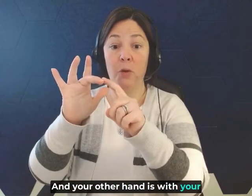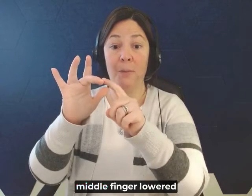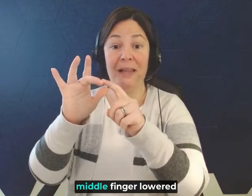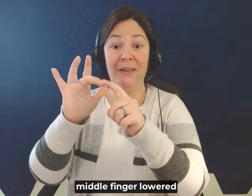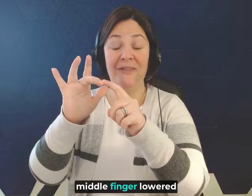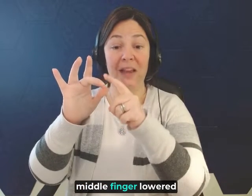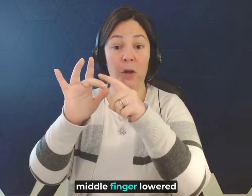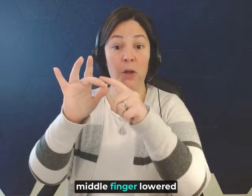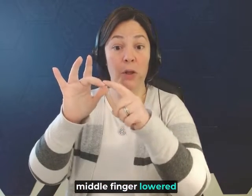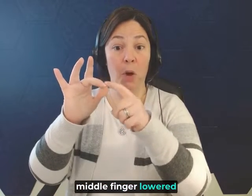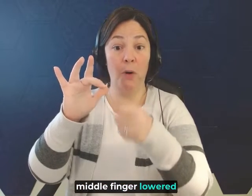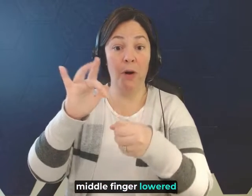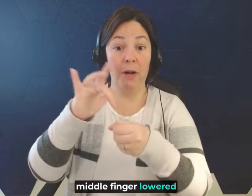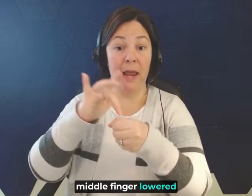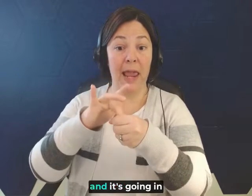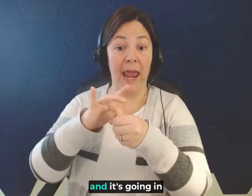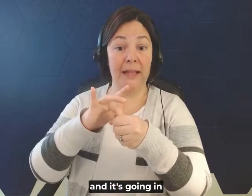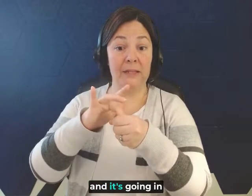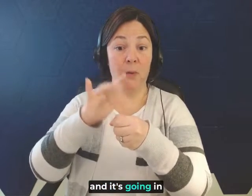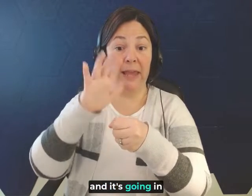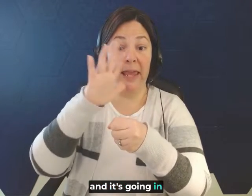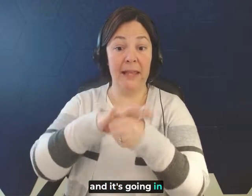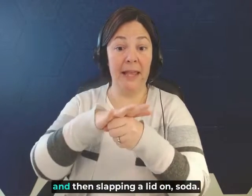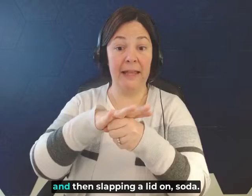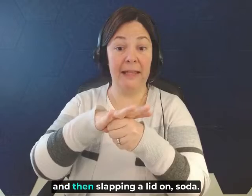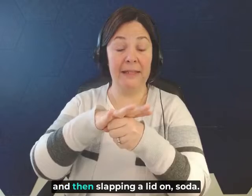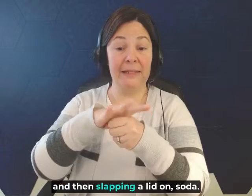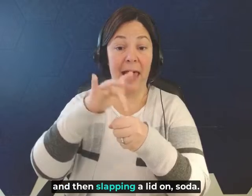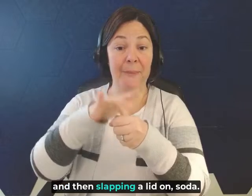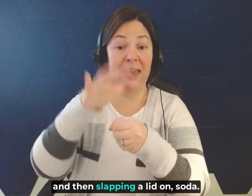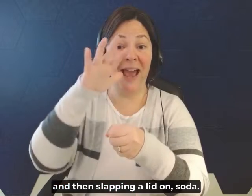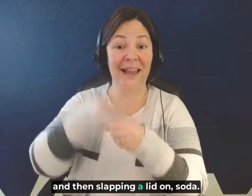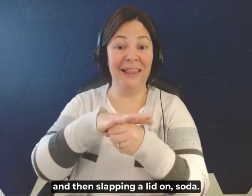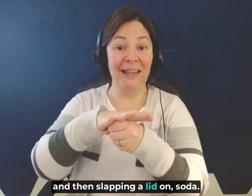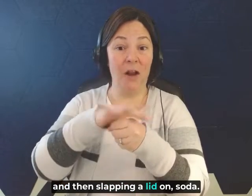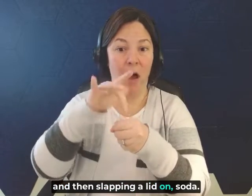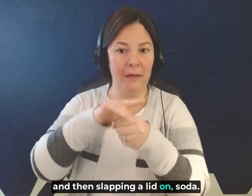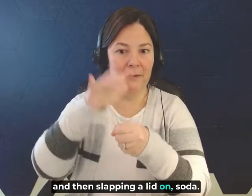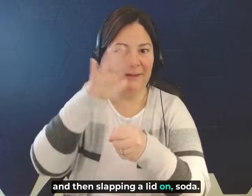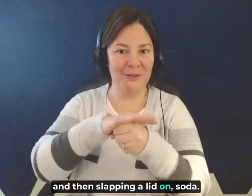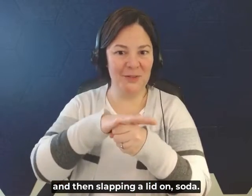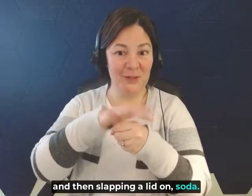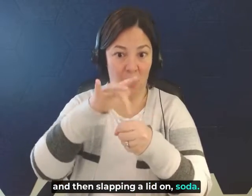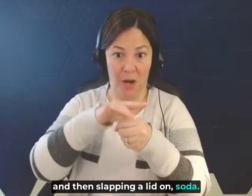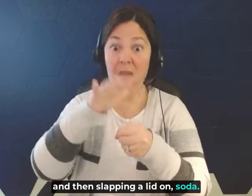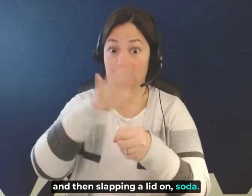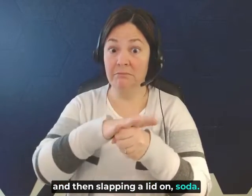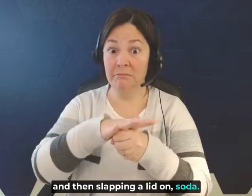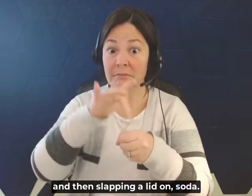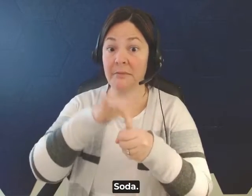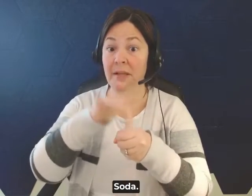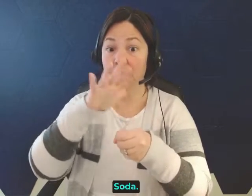middle finger lowered, and it's going in and then slapping a lid on. Soda.